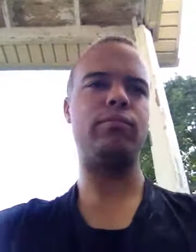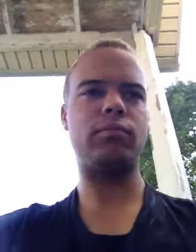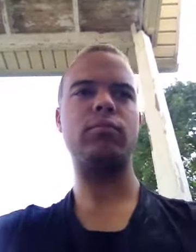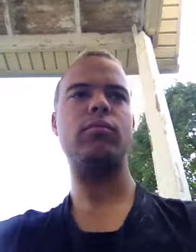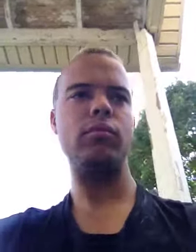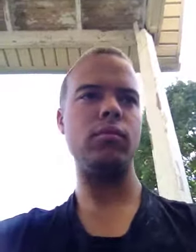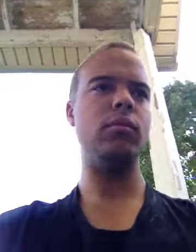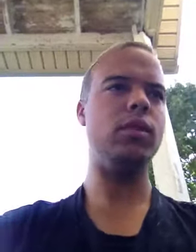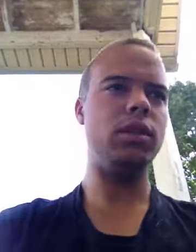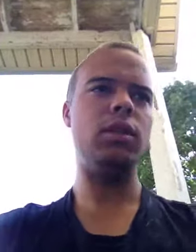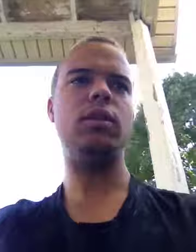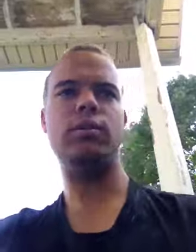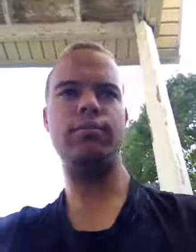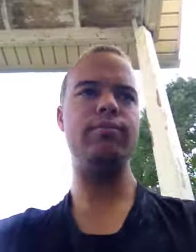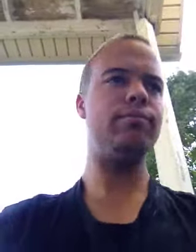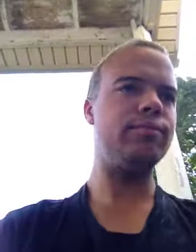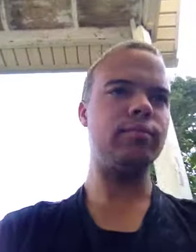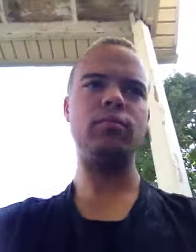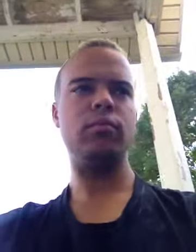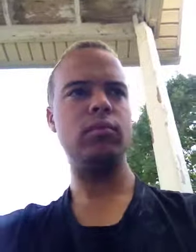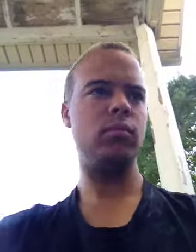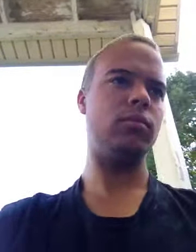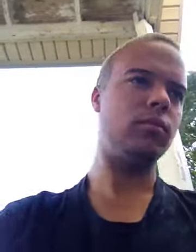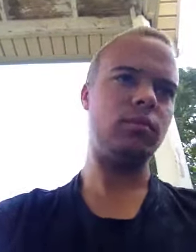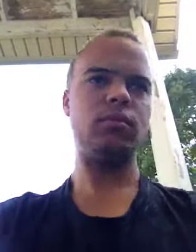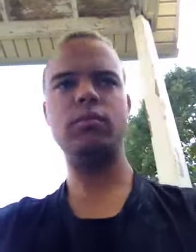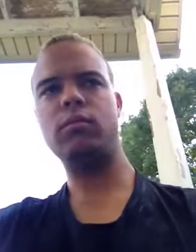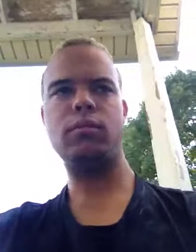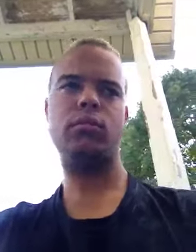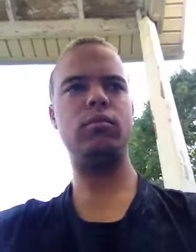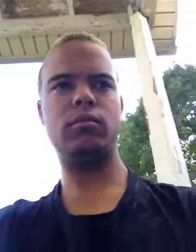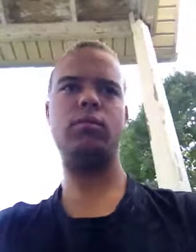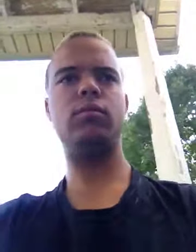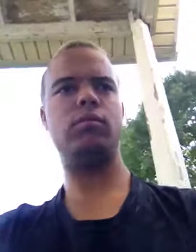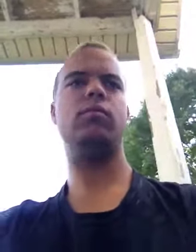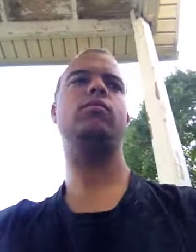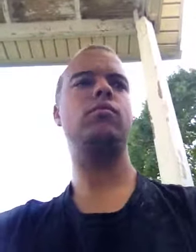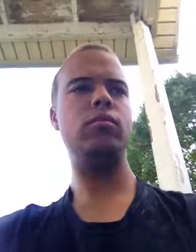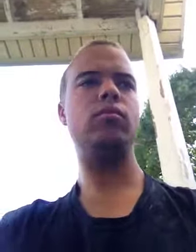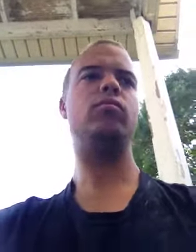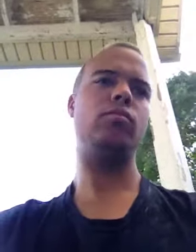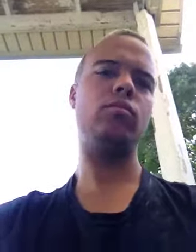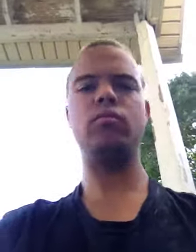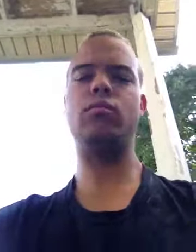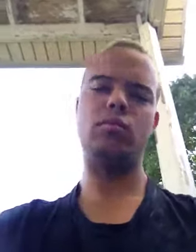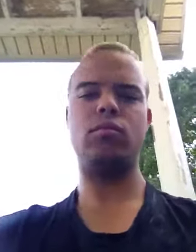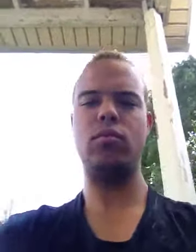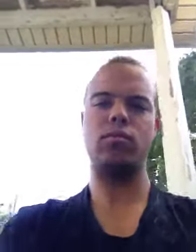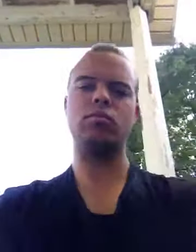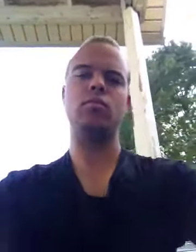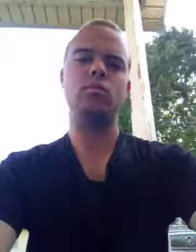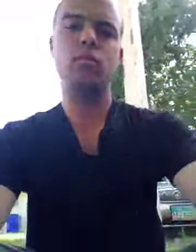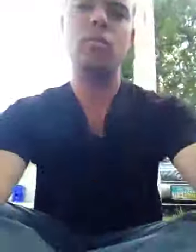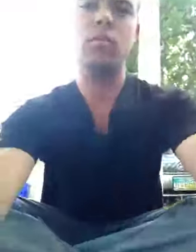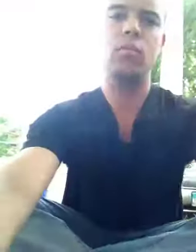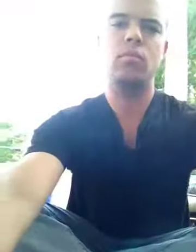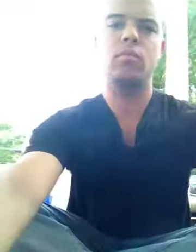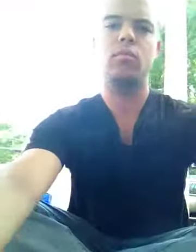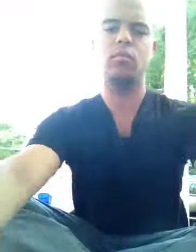cuffs to lean. Real dream weed, make my bitch go by. Gotta land on her back with her legs up in the sky. I'ma take me a dab and watch that ass stay on my trippin' shit. Nigga, I'm